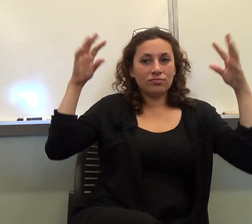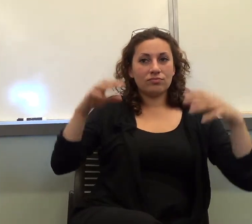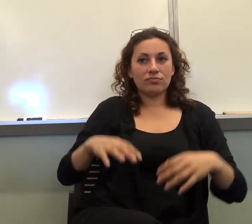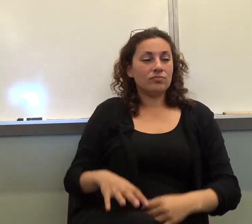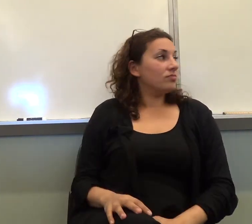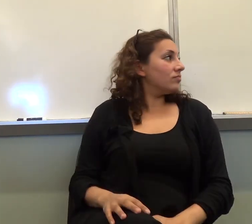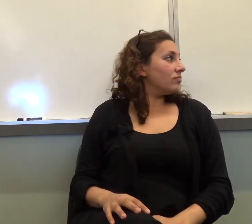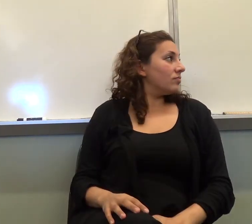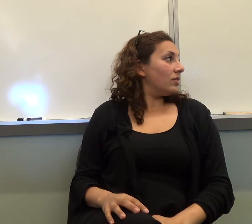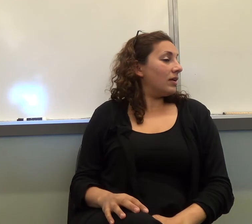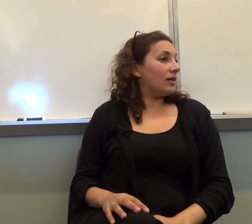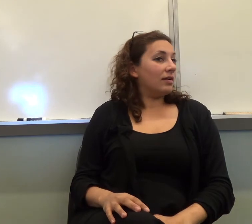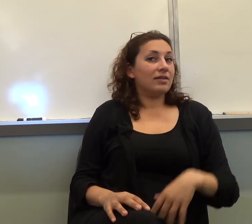Think twice about giving blood.